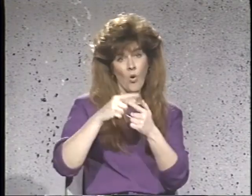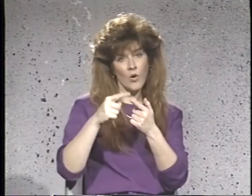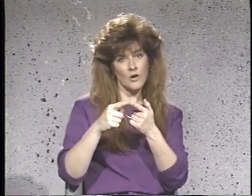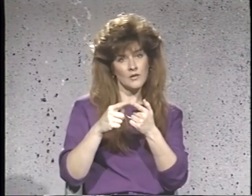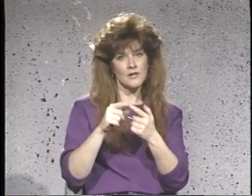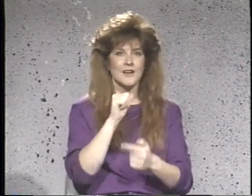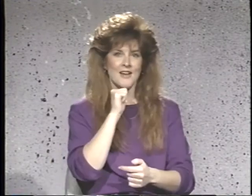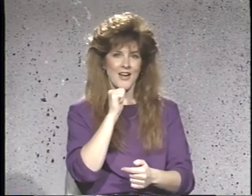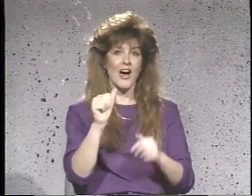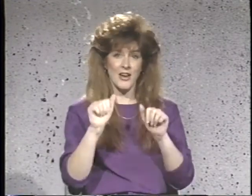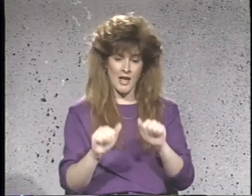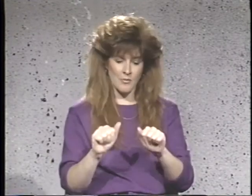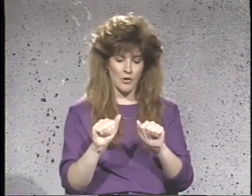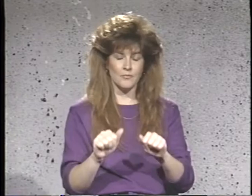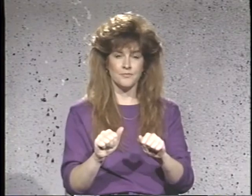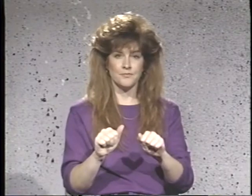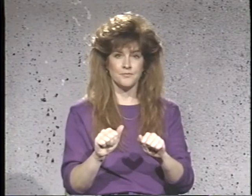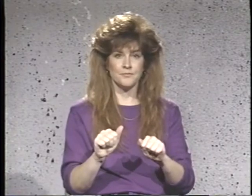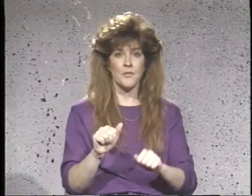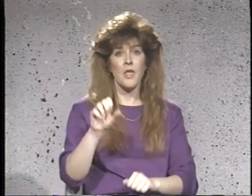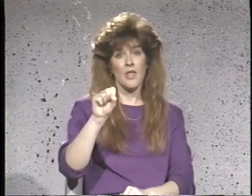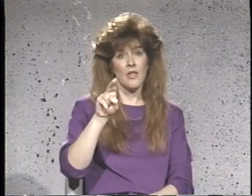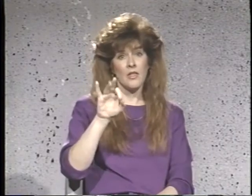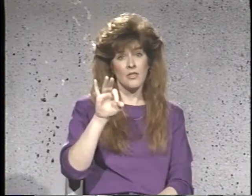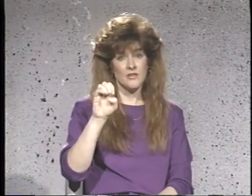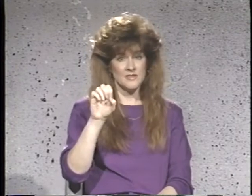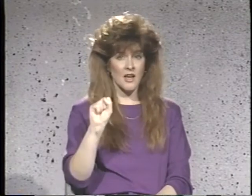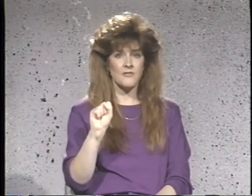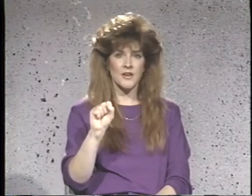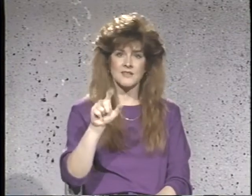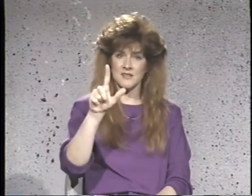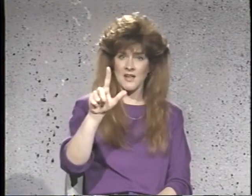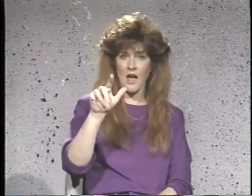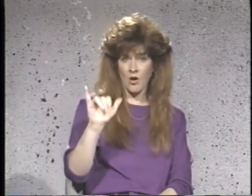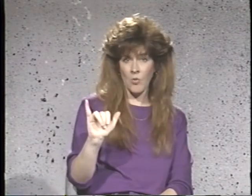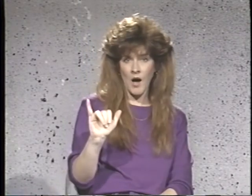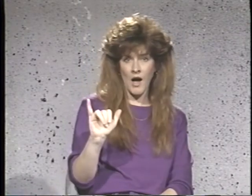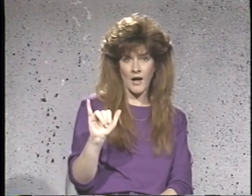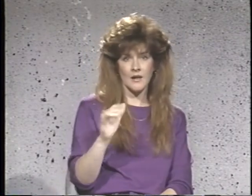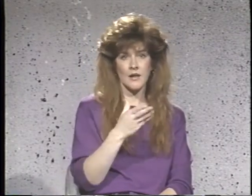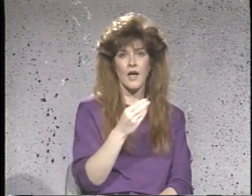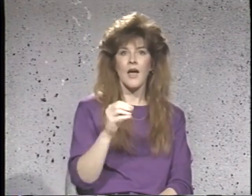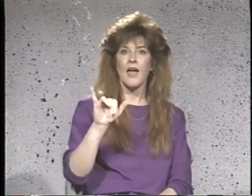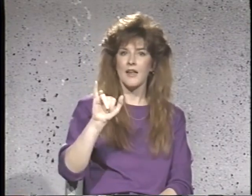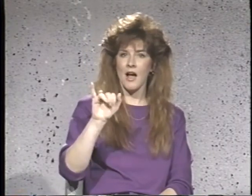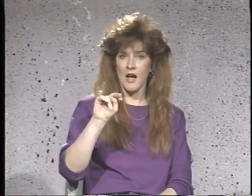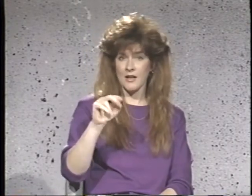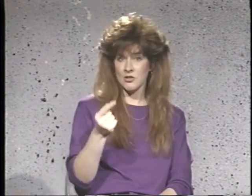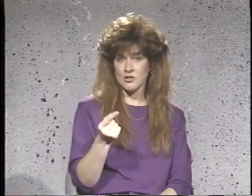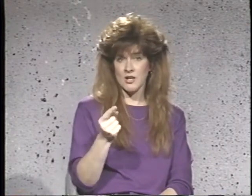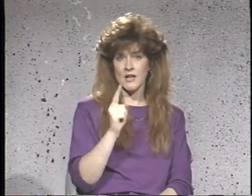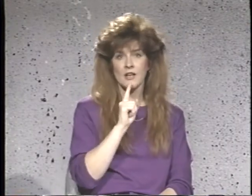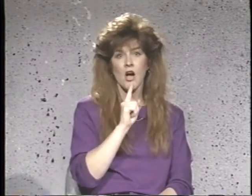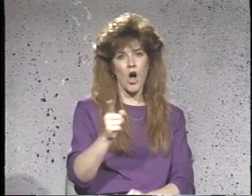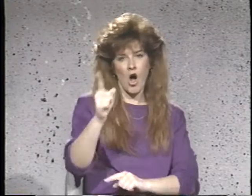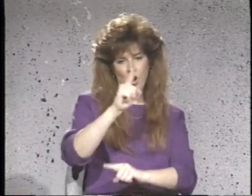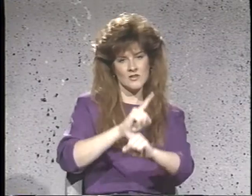or unable. The suffixes ly and ing are